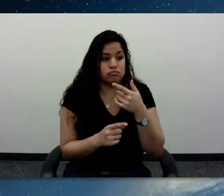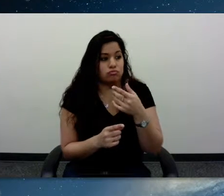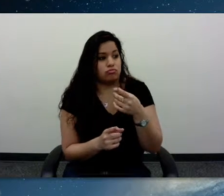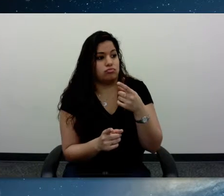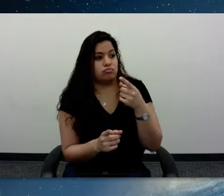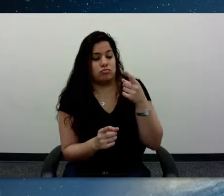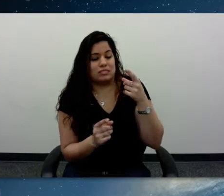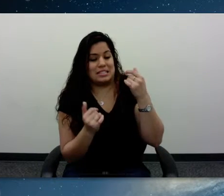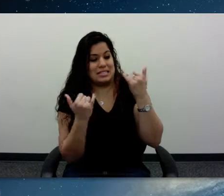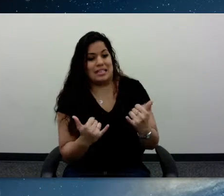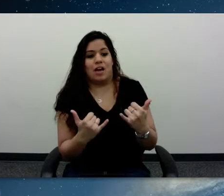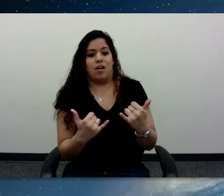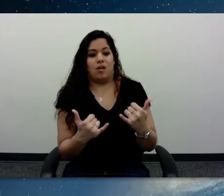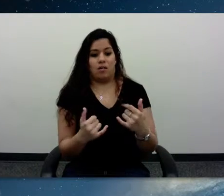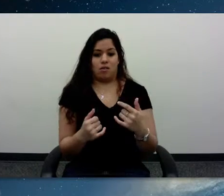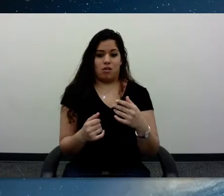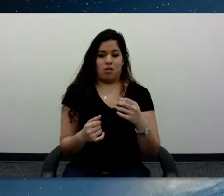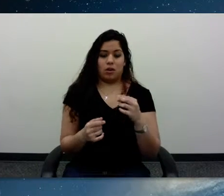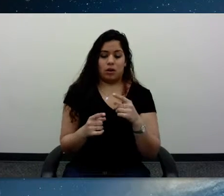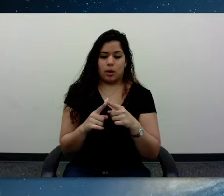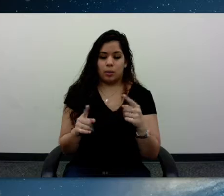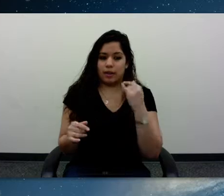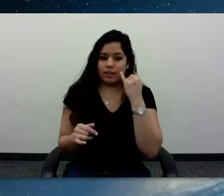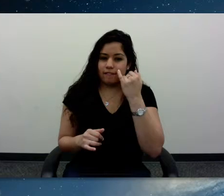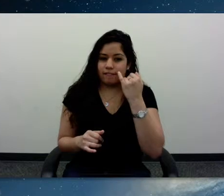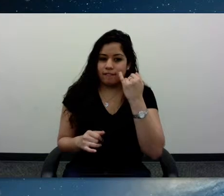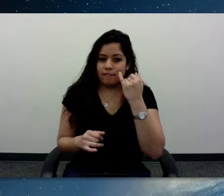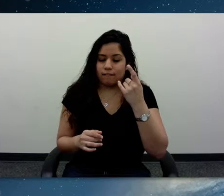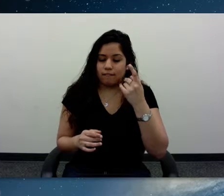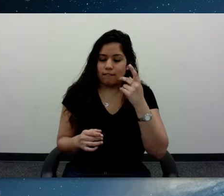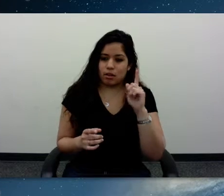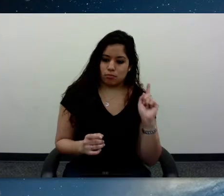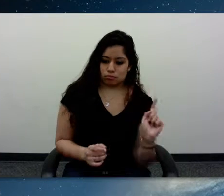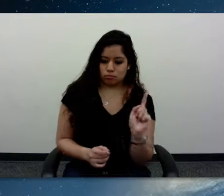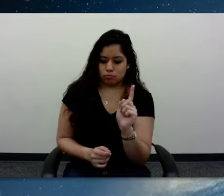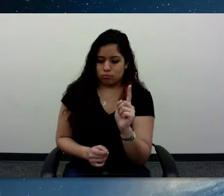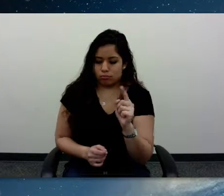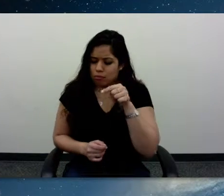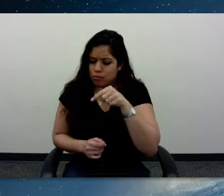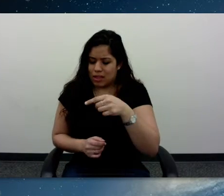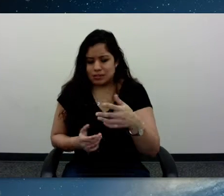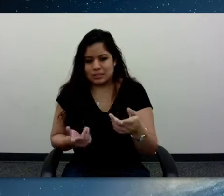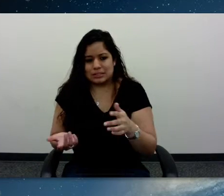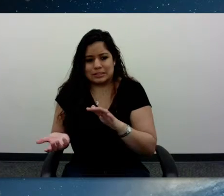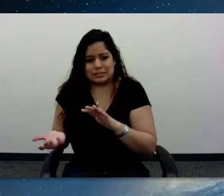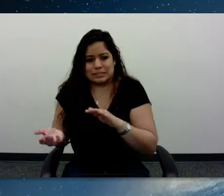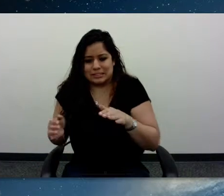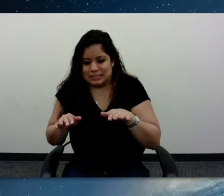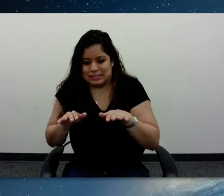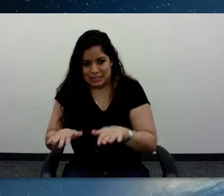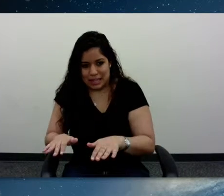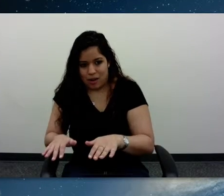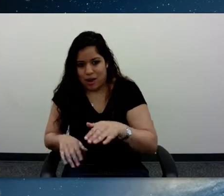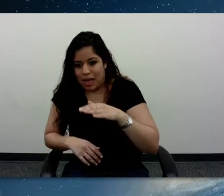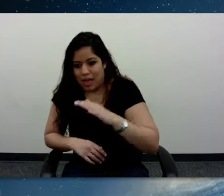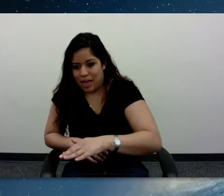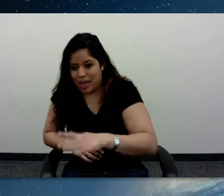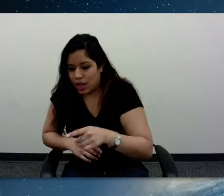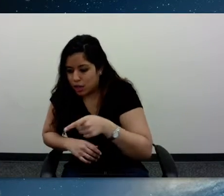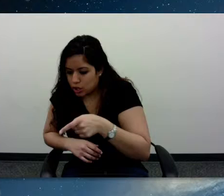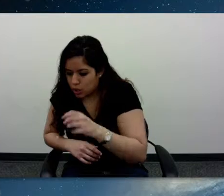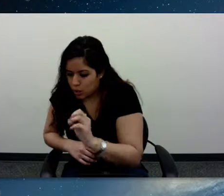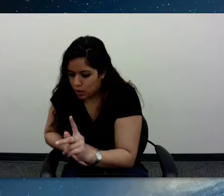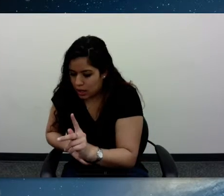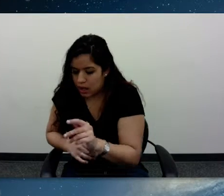fall, meaning I walked up into the room and I found him down after I did the hey, are you okay? I'm going to stay and I'm